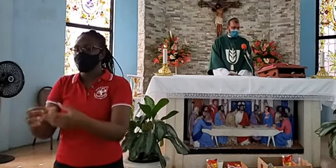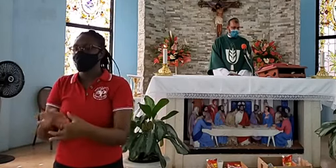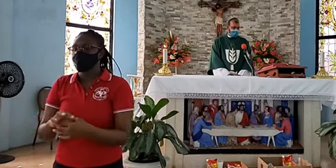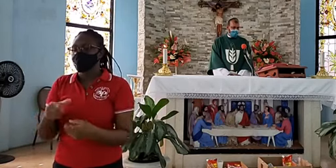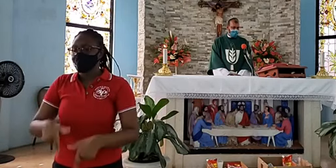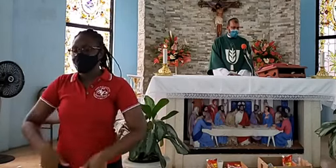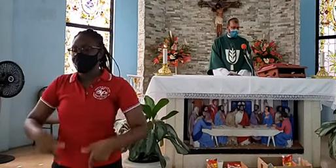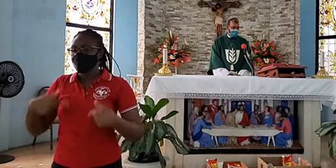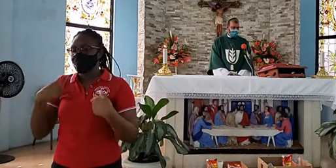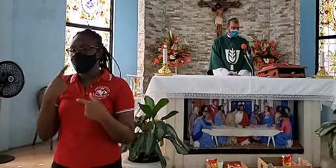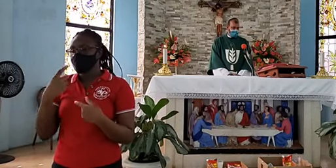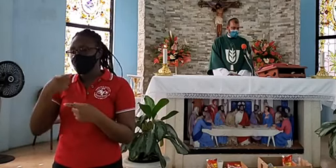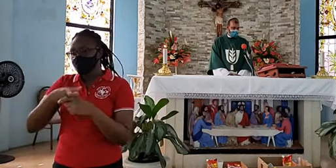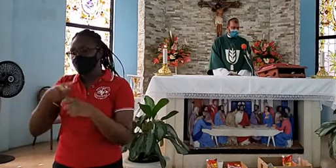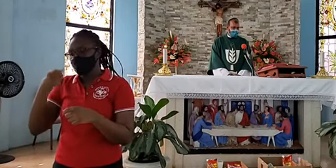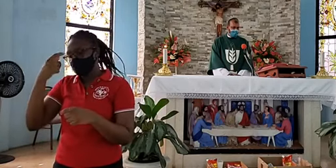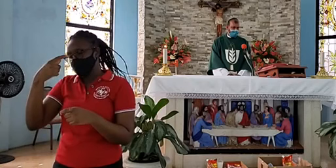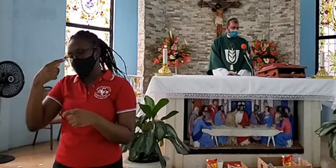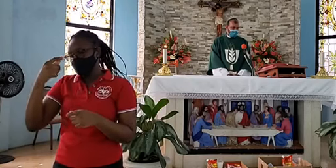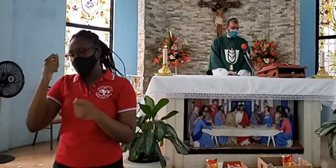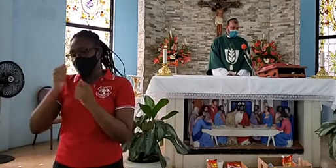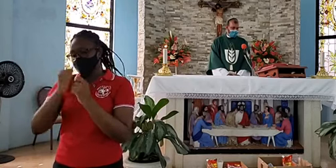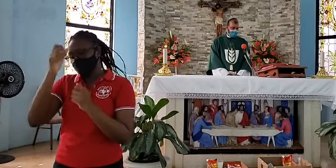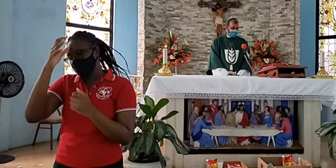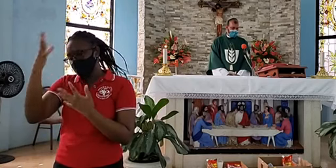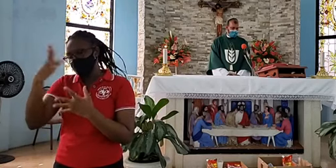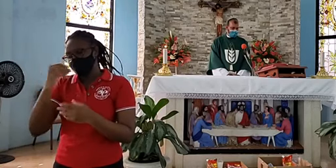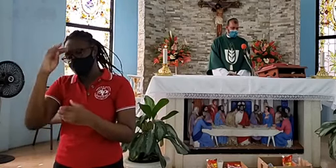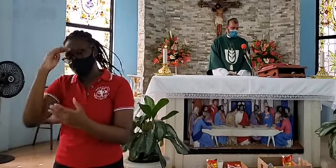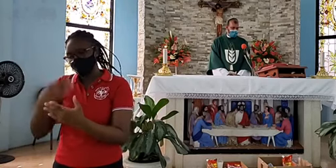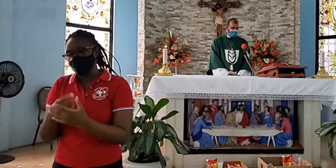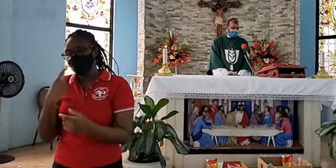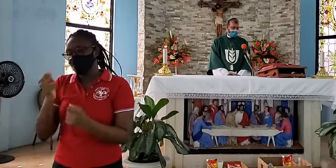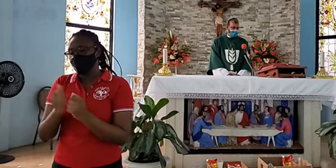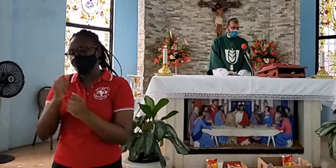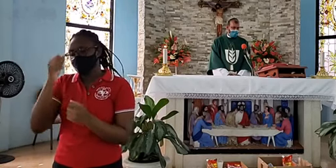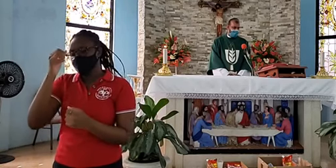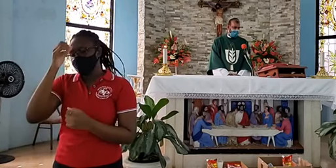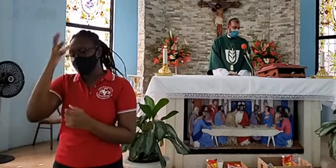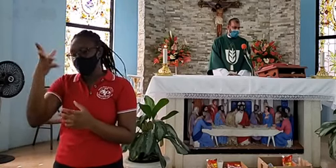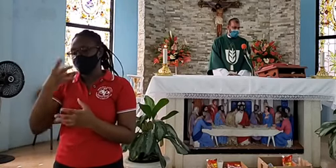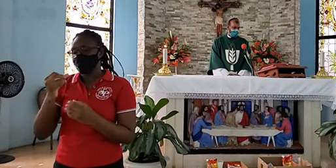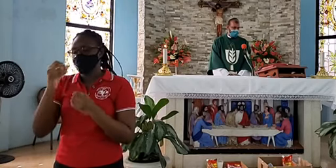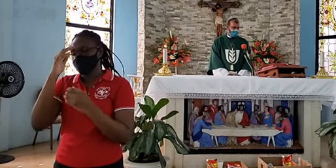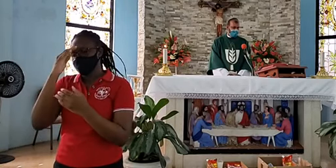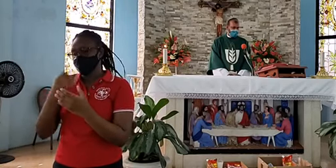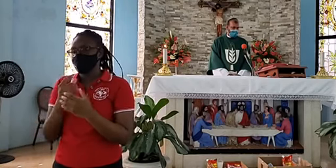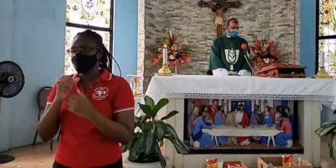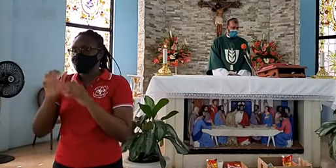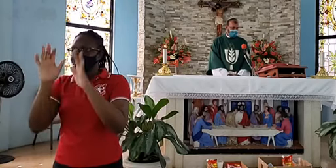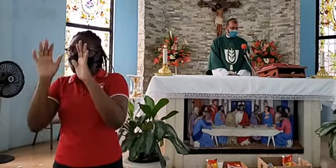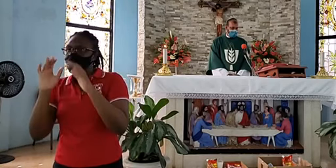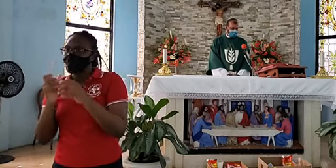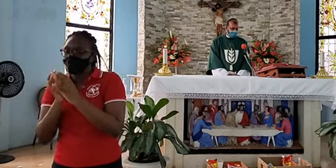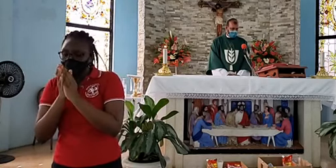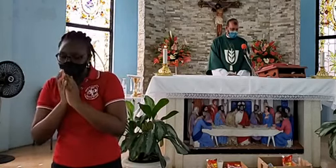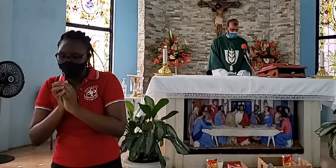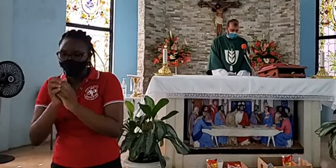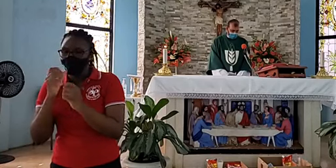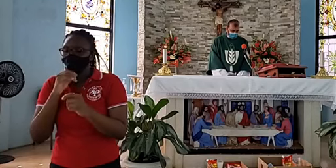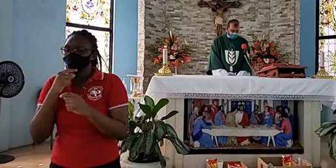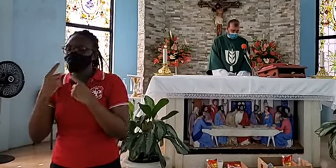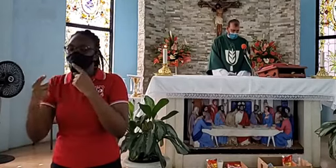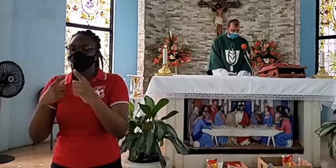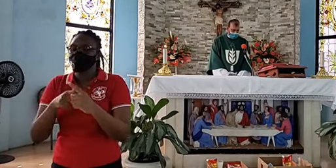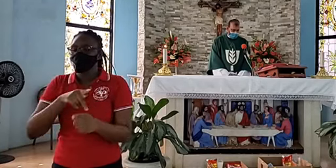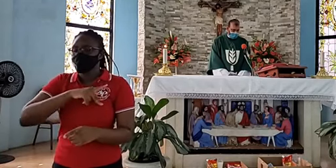who proceeds from the Father and Son, who in the Father and Son is adored and glorified, who has spoken through the